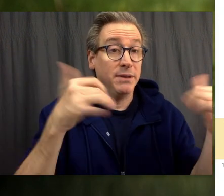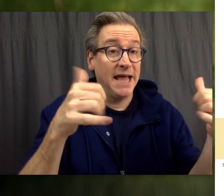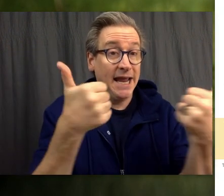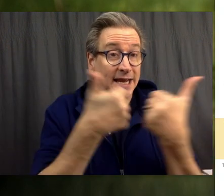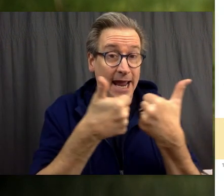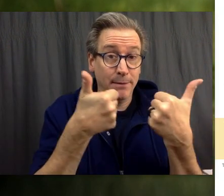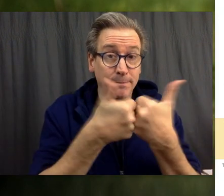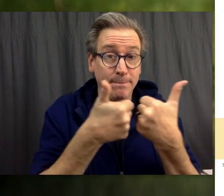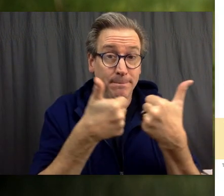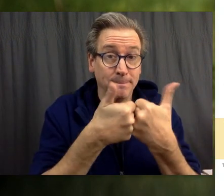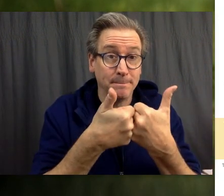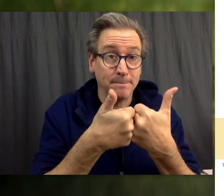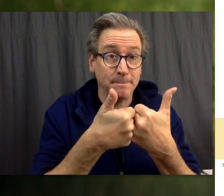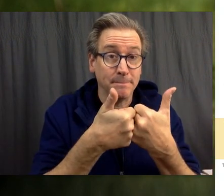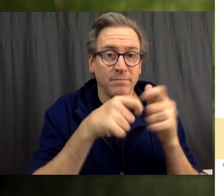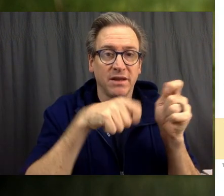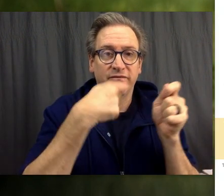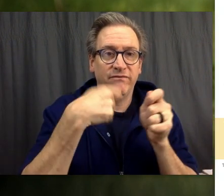Playing game.